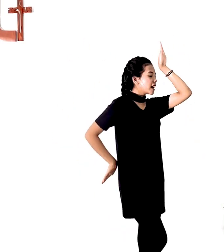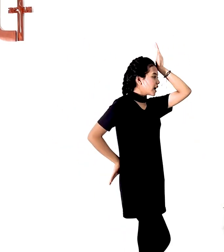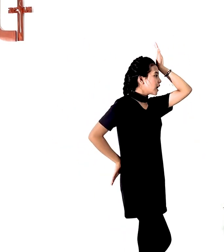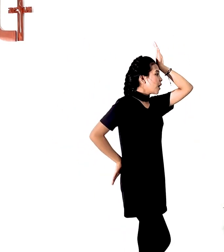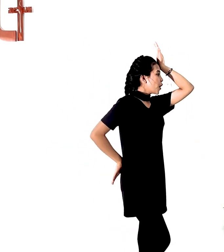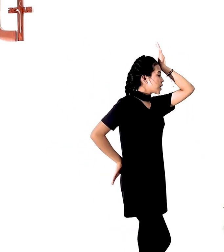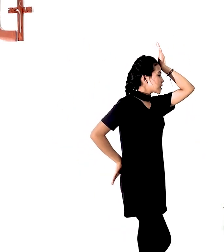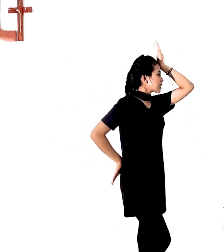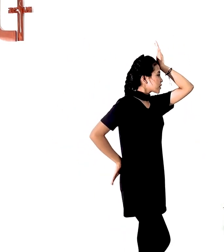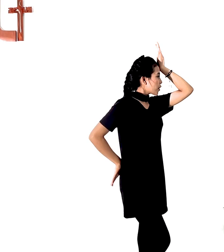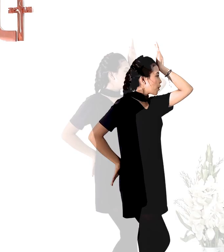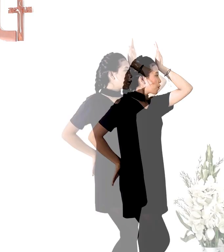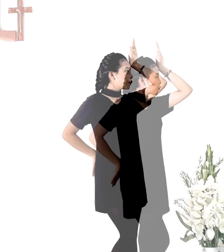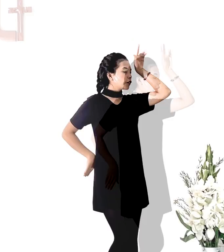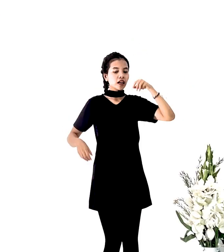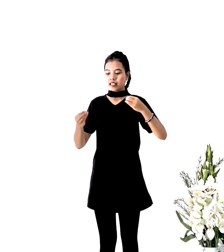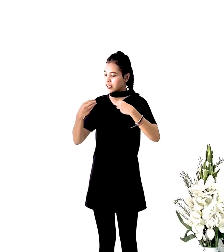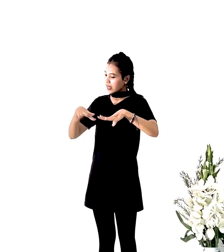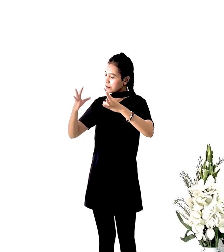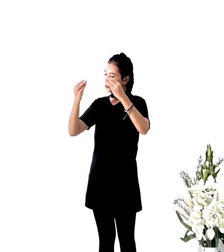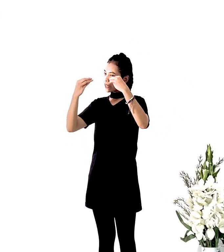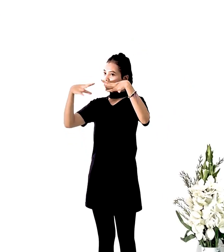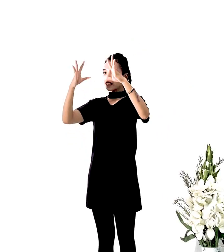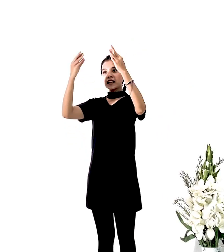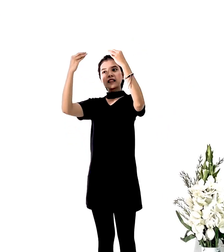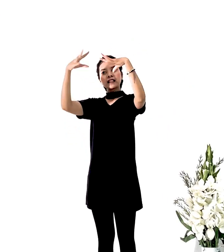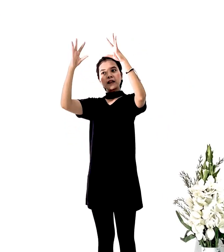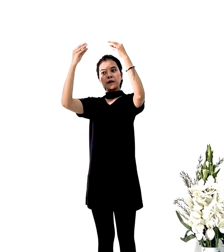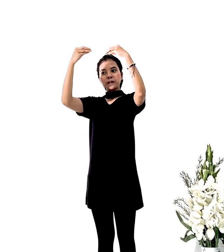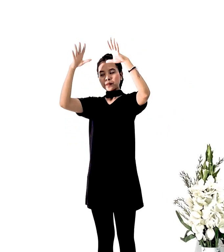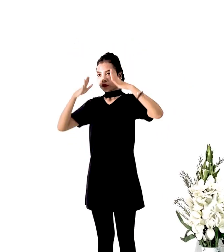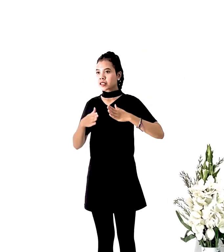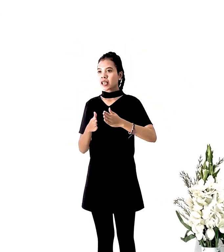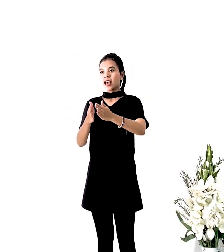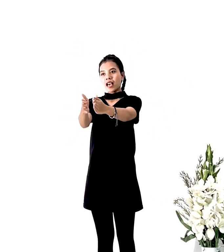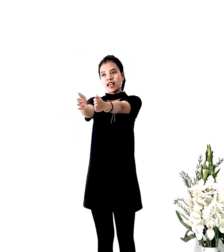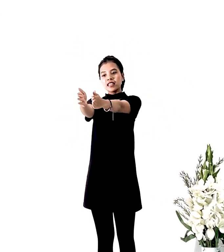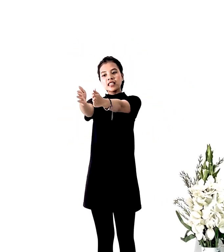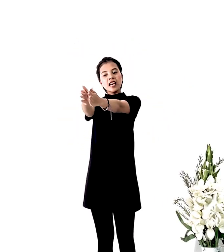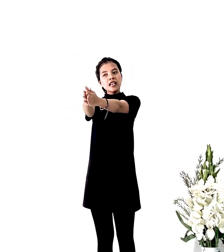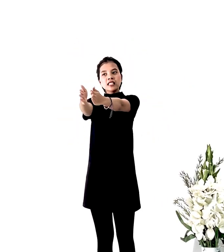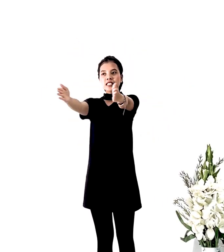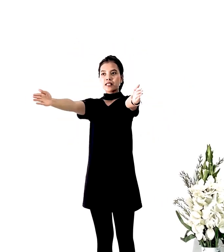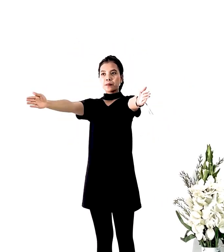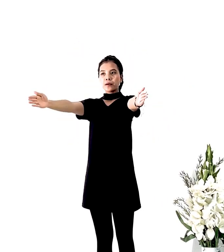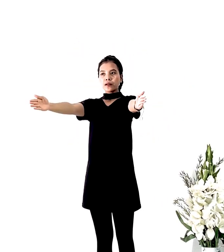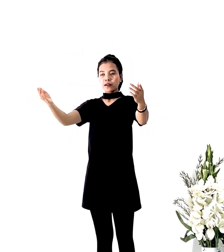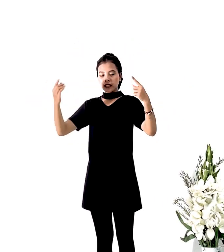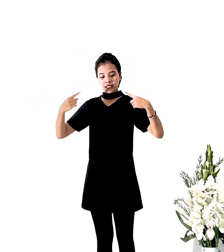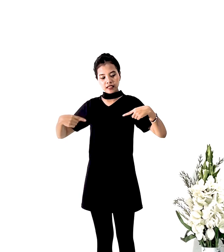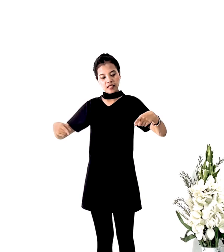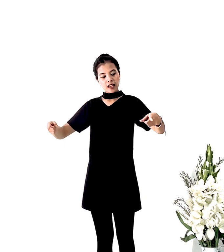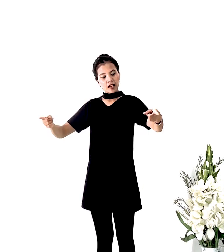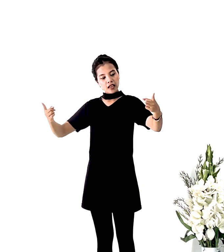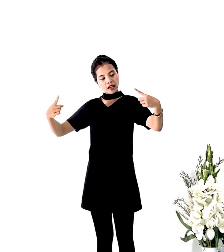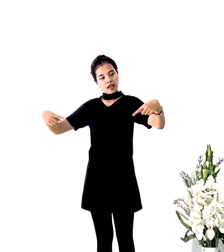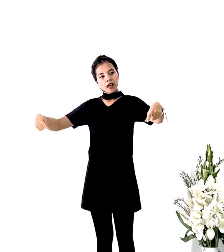and horses of fire appeared, And separated the